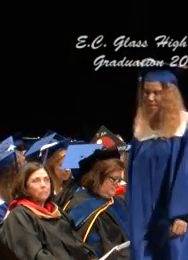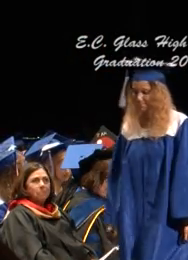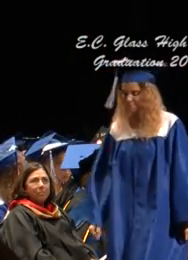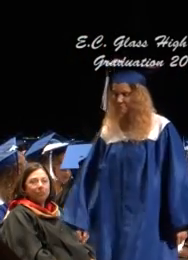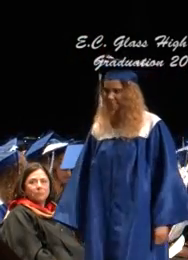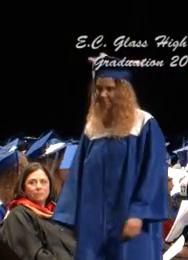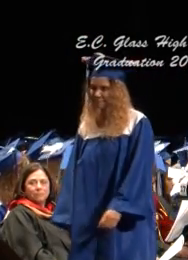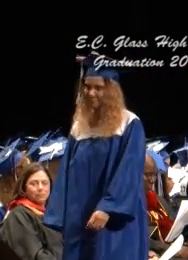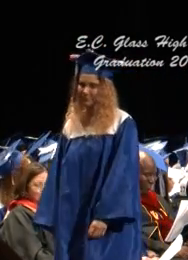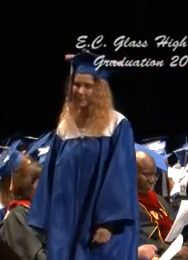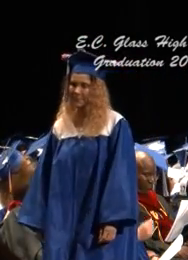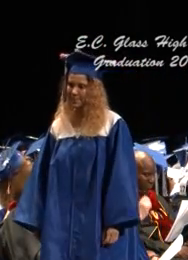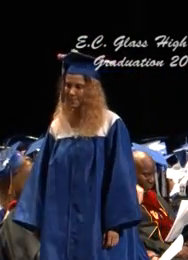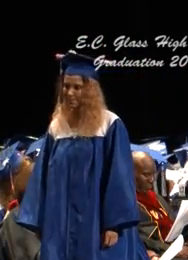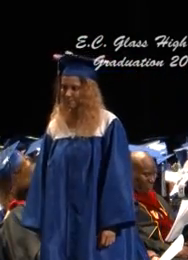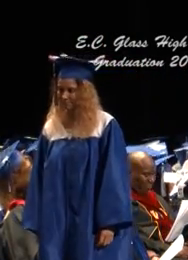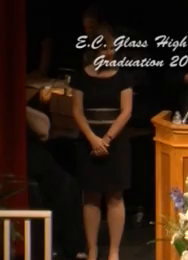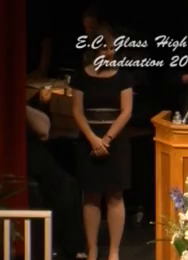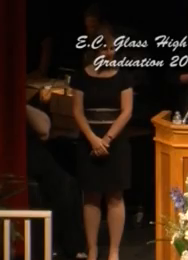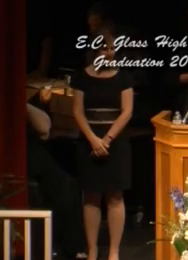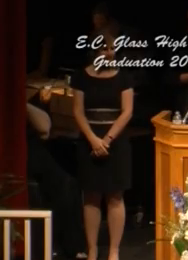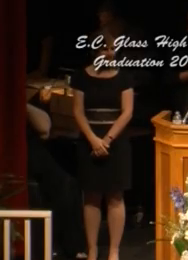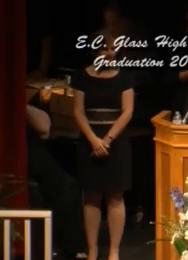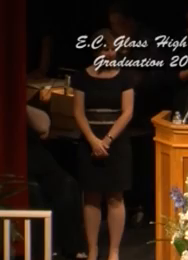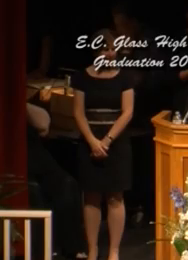Blake Mitchell.